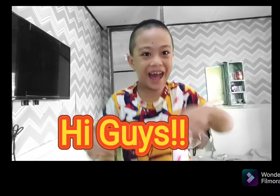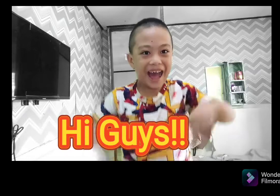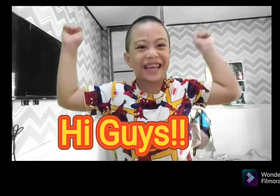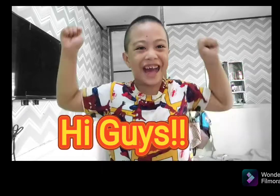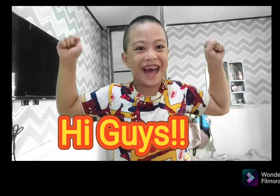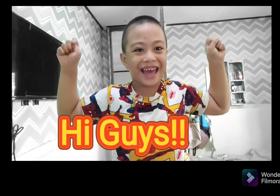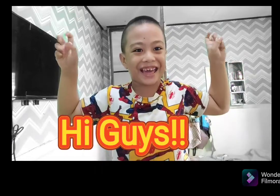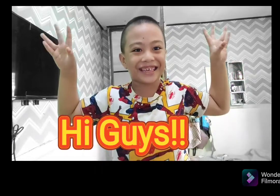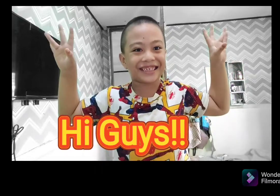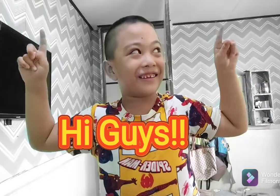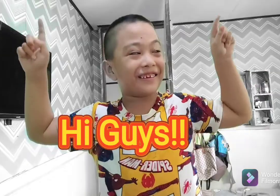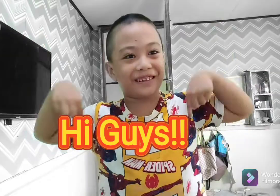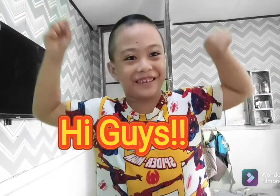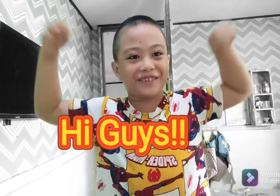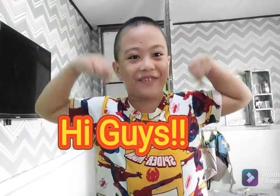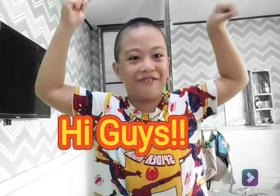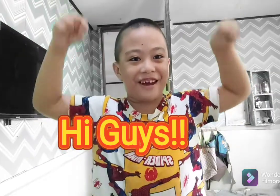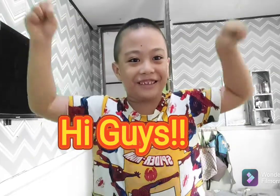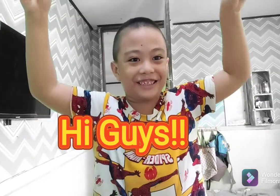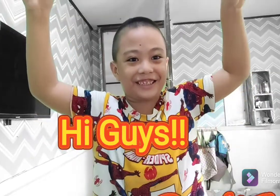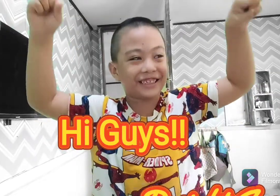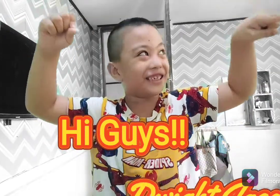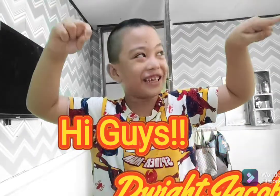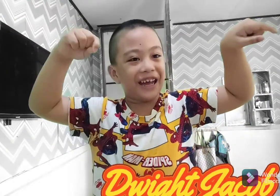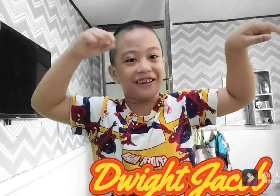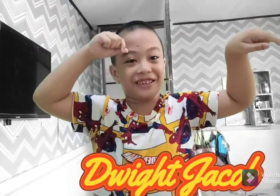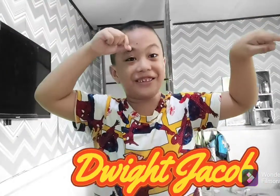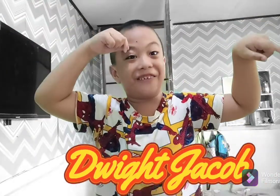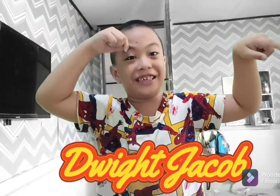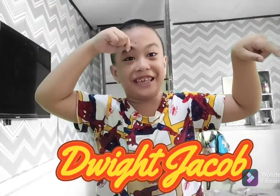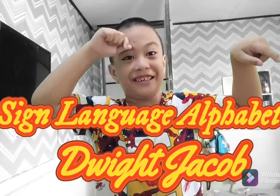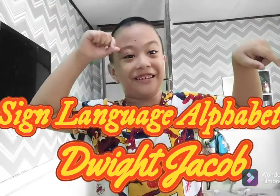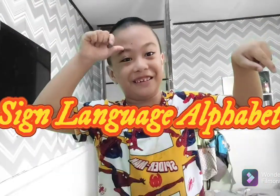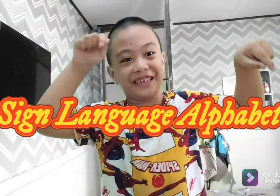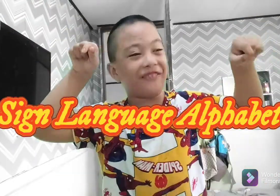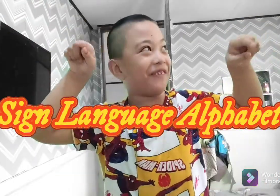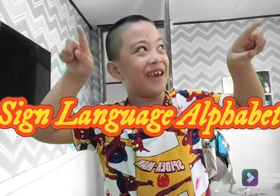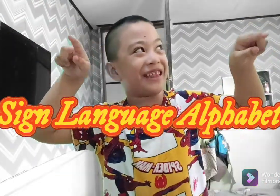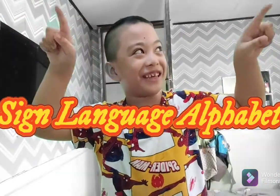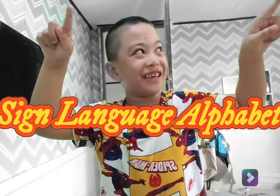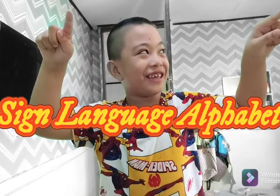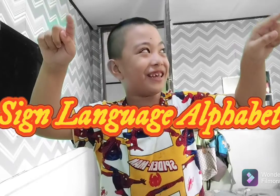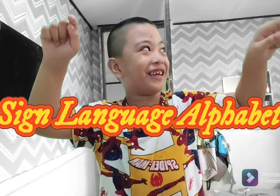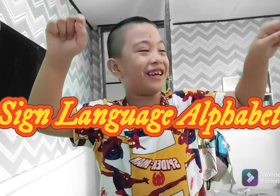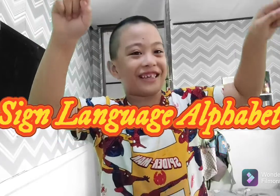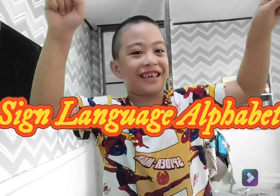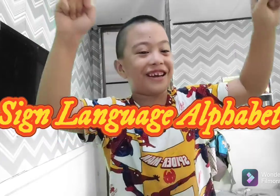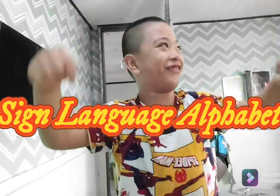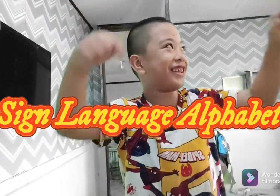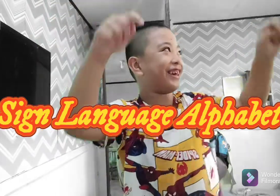Hi guys! Welcome to my vlogs. I want to show my sign language alphabet. Are you ready?